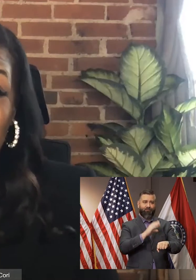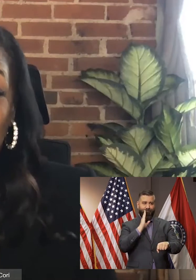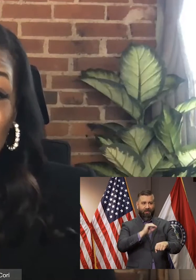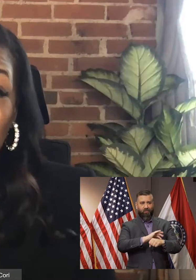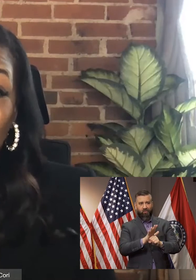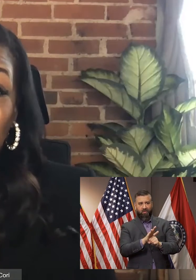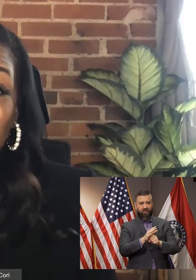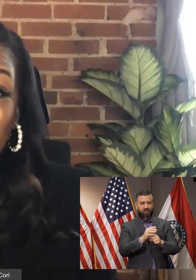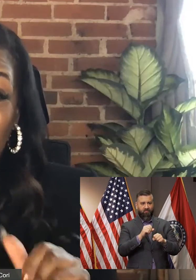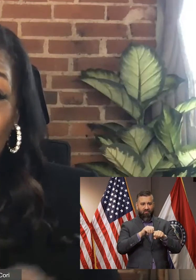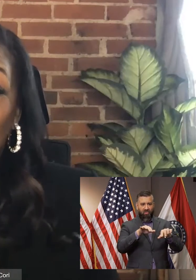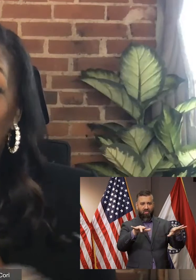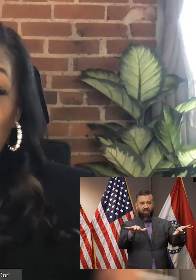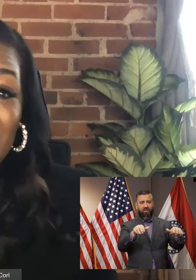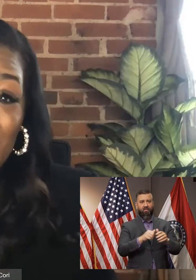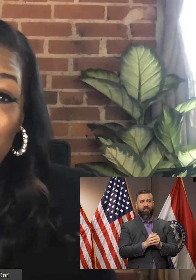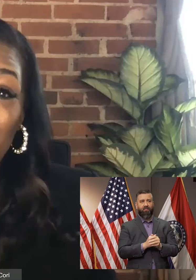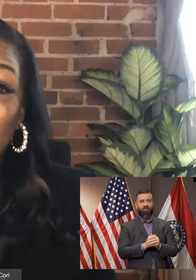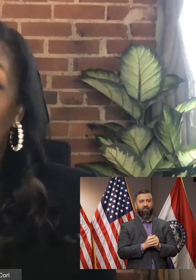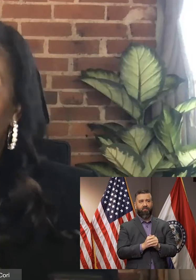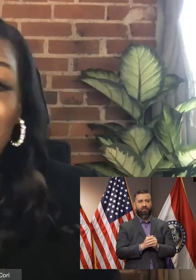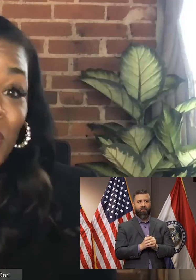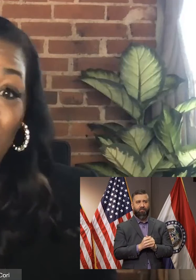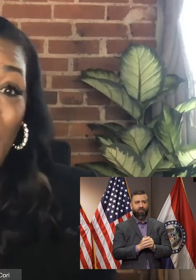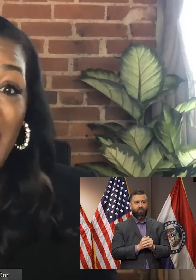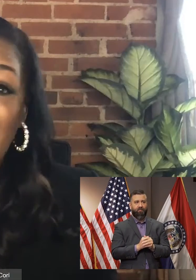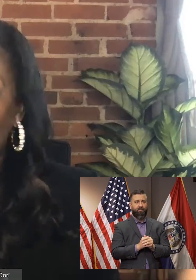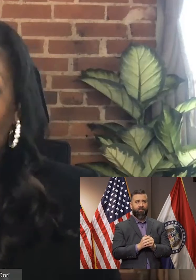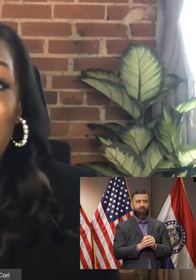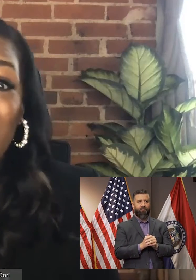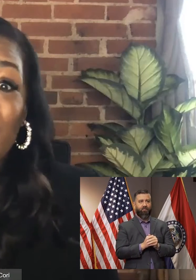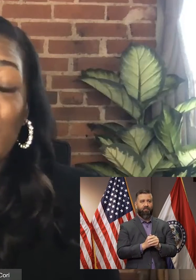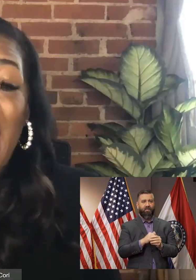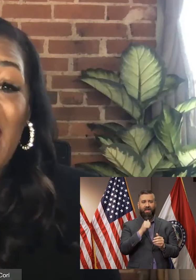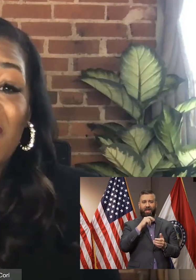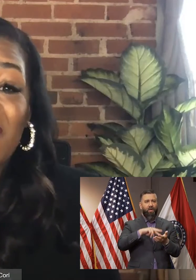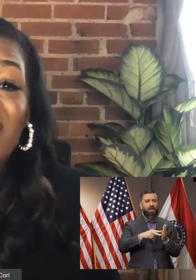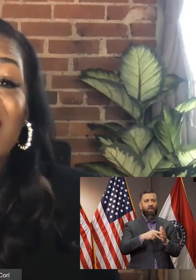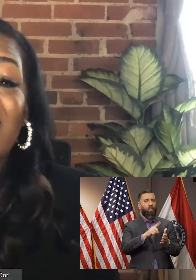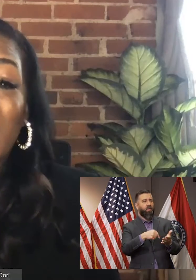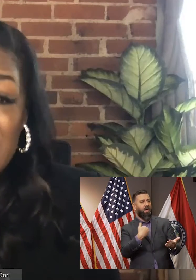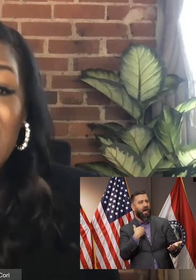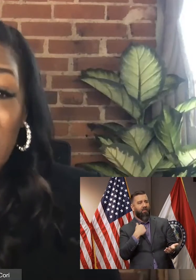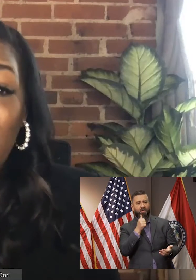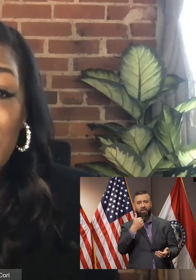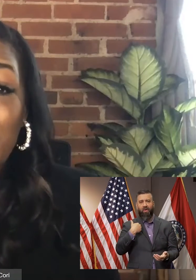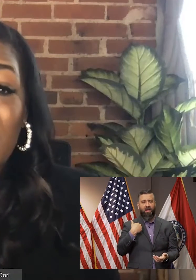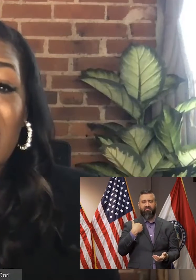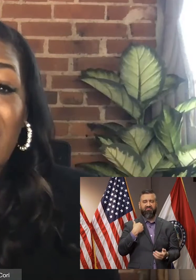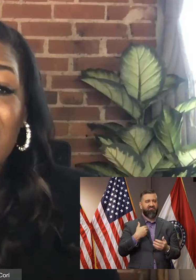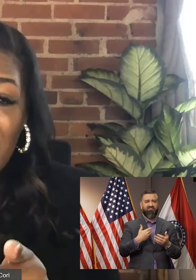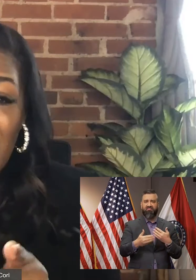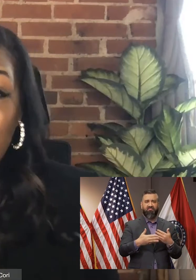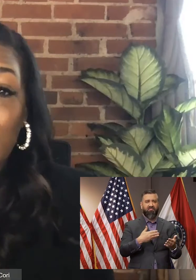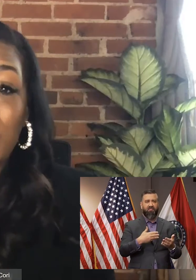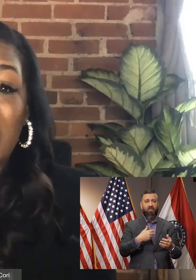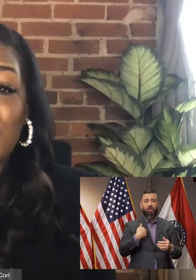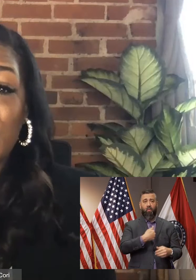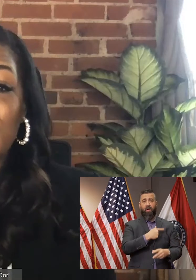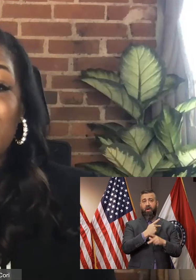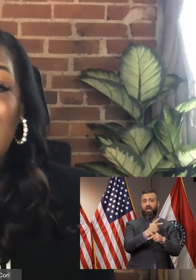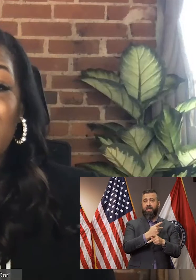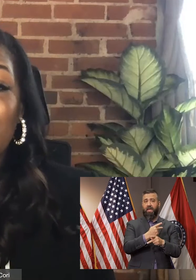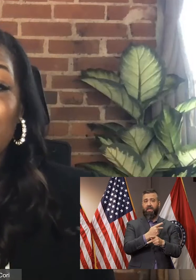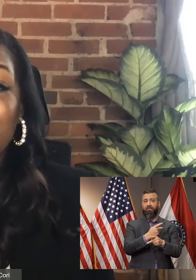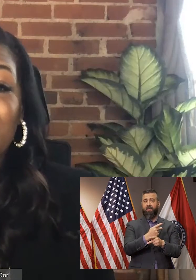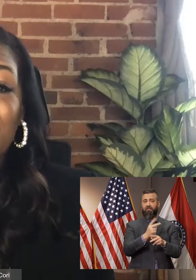shouldn't come with what did you do, what do you have, or what don't you have. We're taking care of people today. Your Congresswoman loves